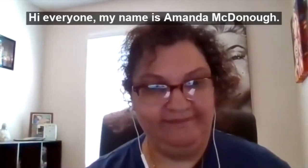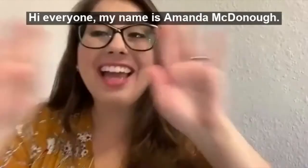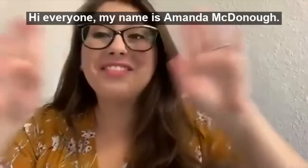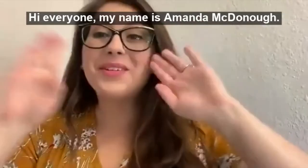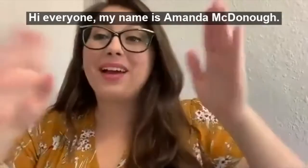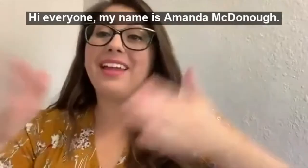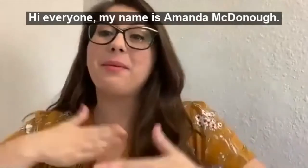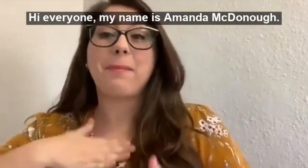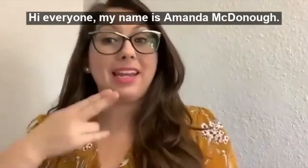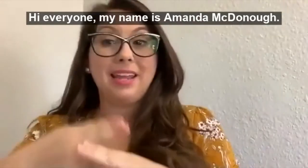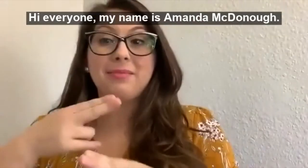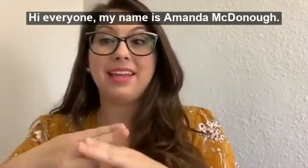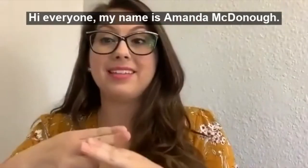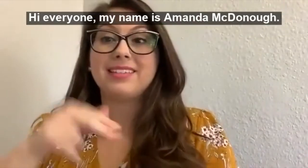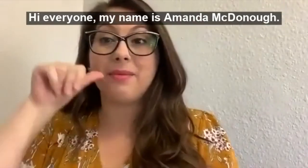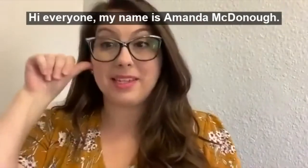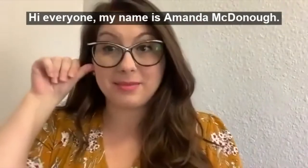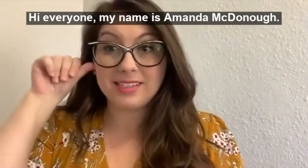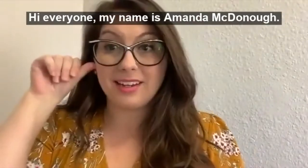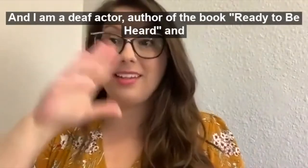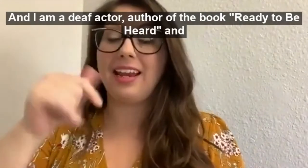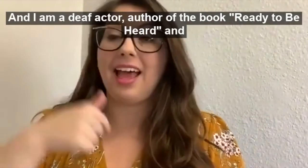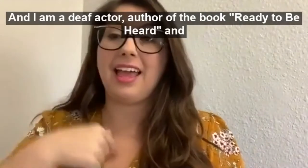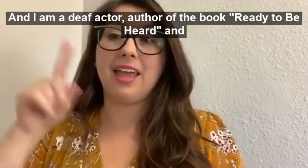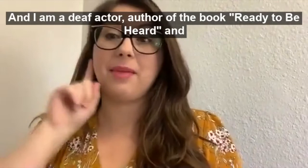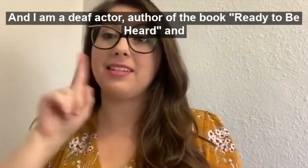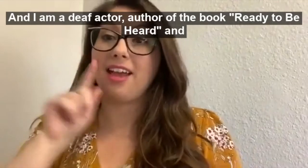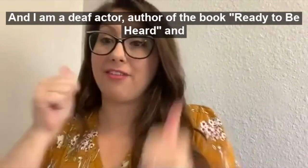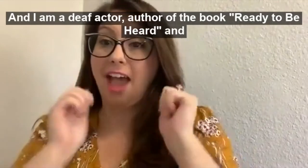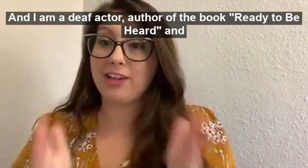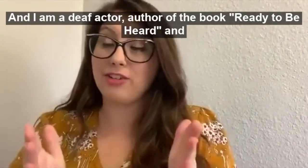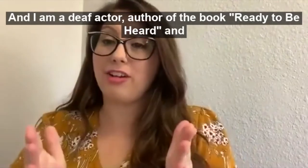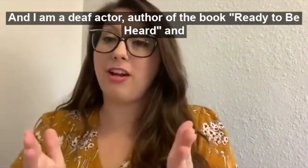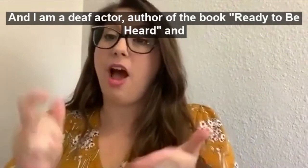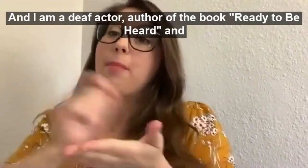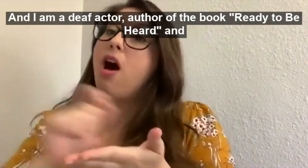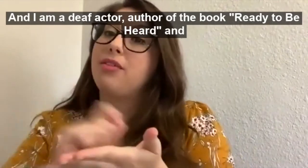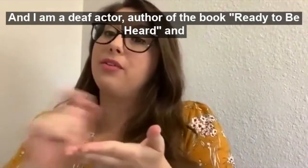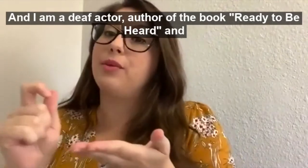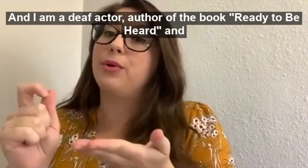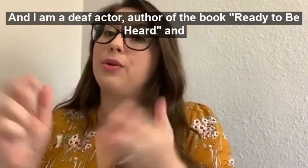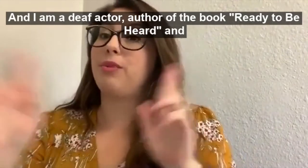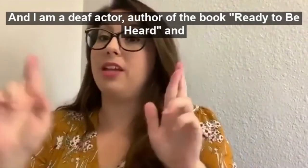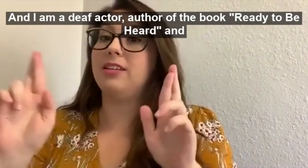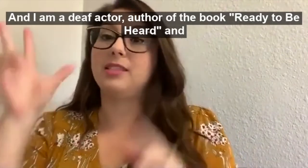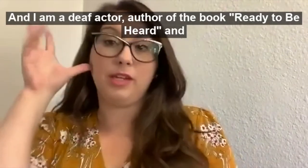Hi, everyone. My name is Amanda McDonough, and I am a deaf actor, author of the book Ready to Be